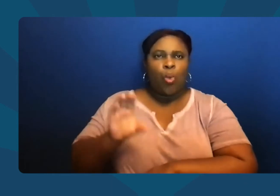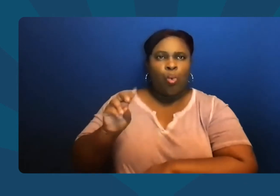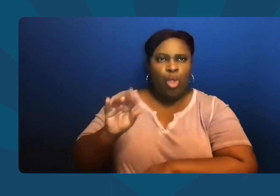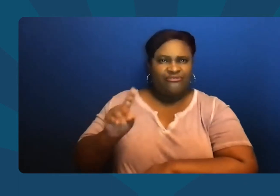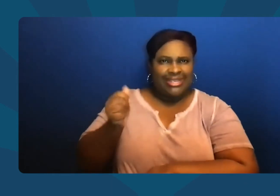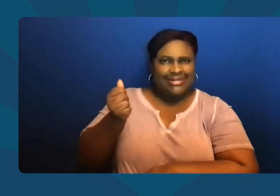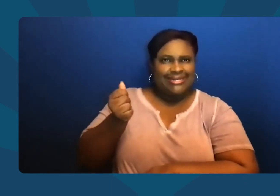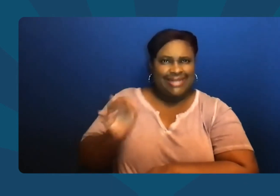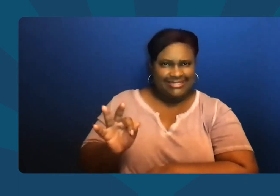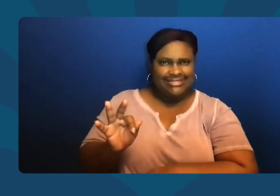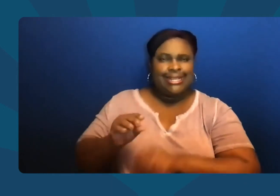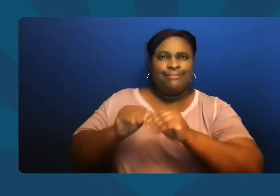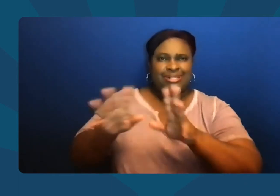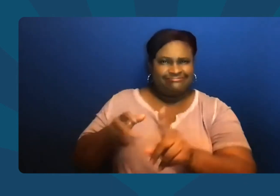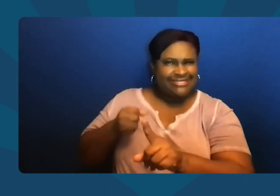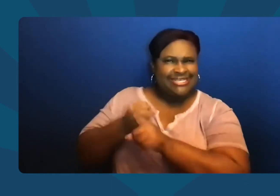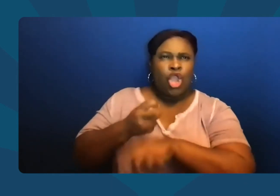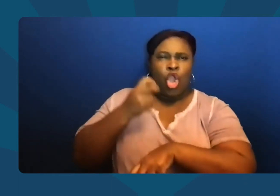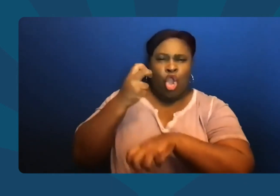pandemic.